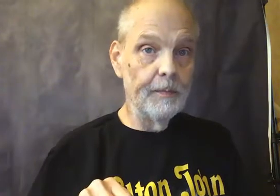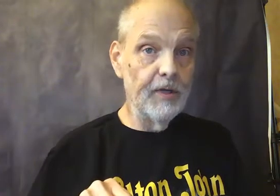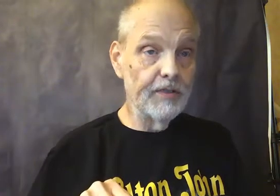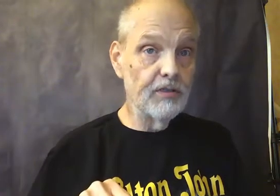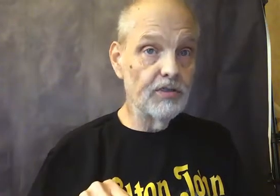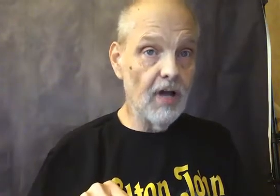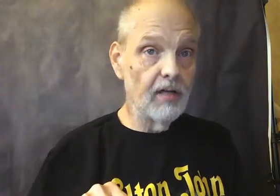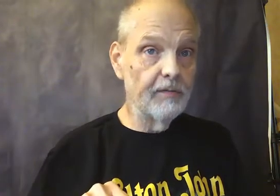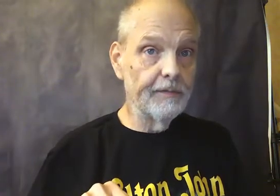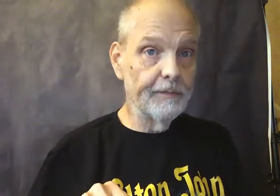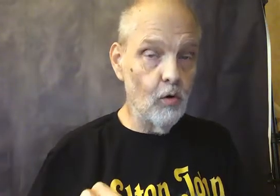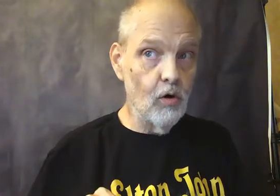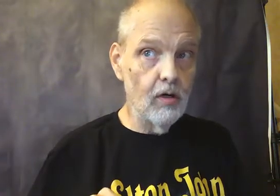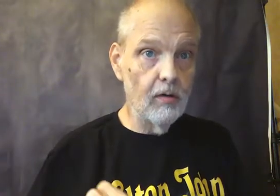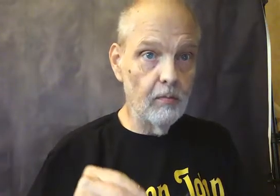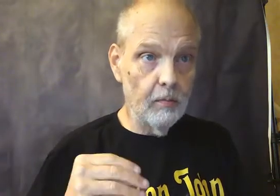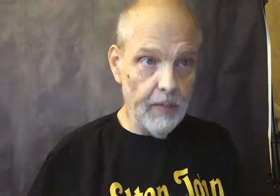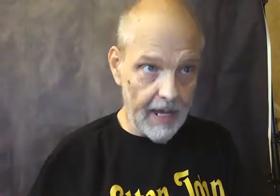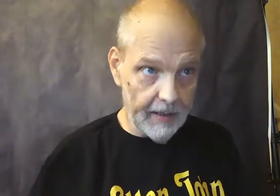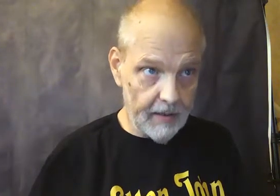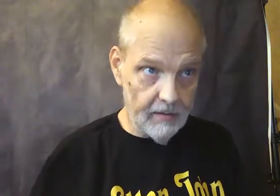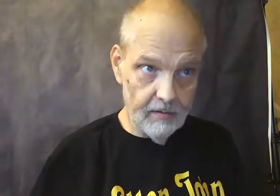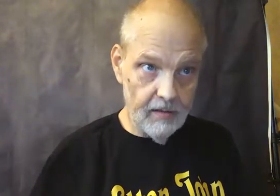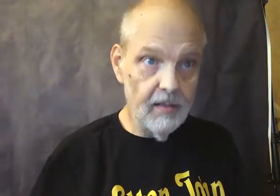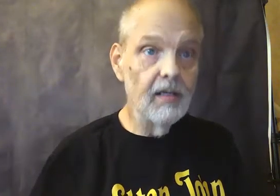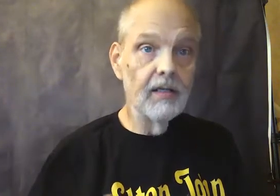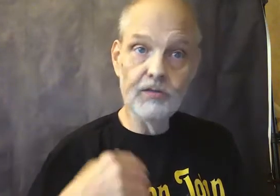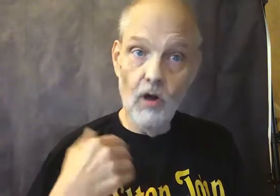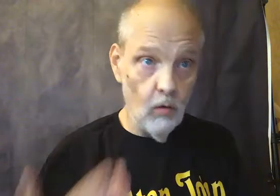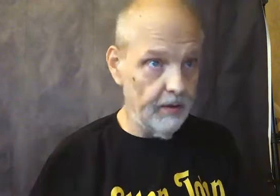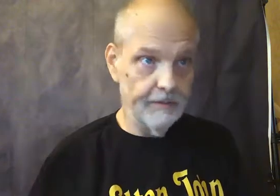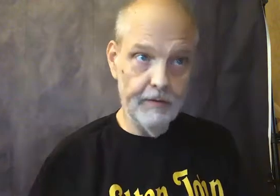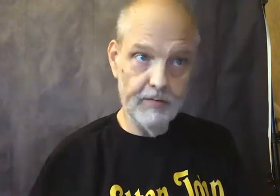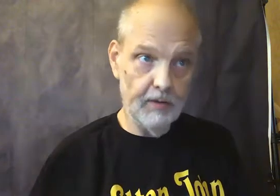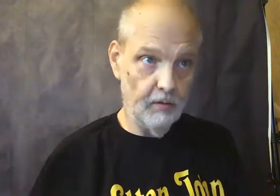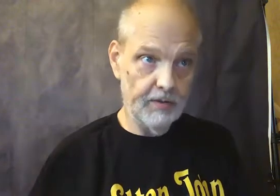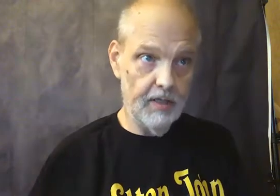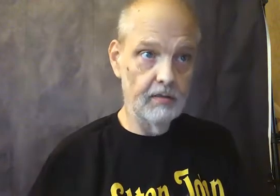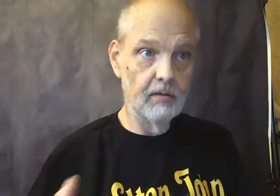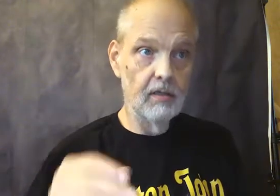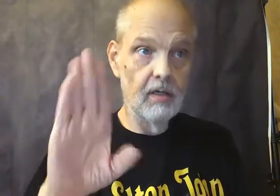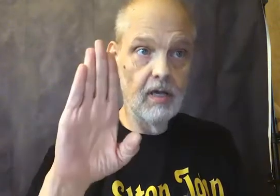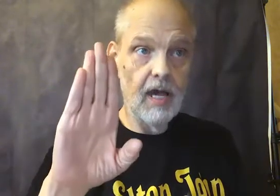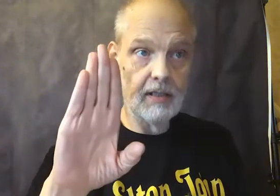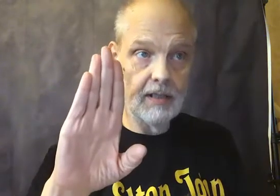There is no sign for bank. There's only the finger spelled loan sign, and that